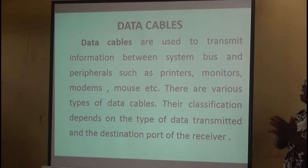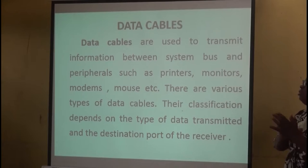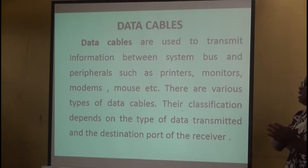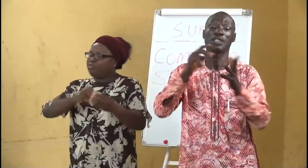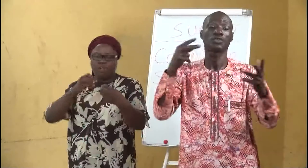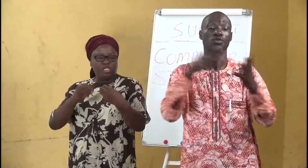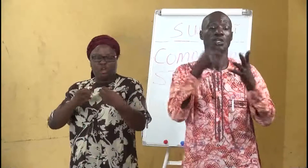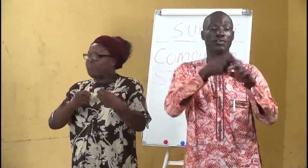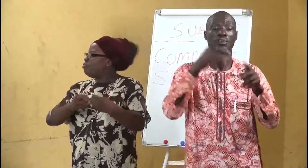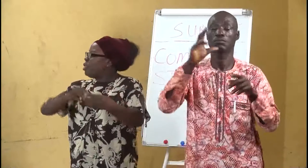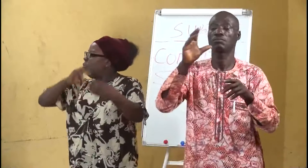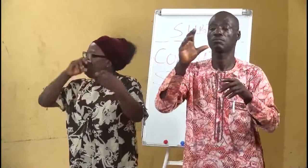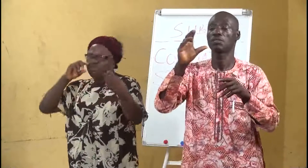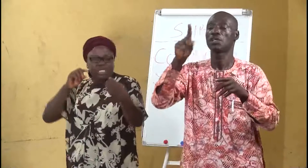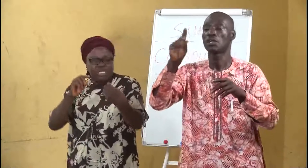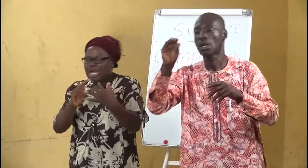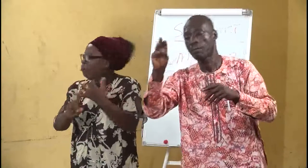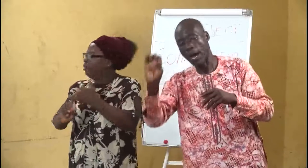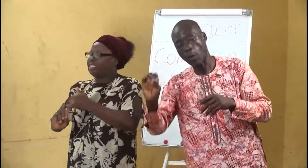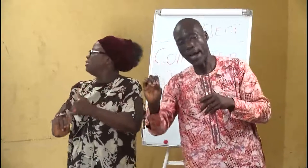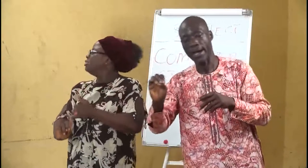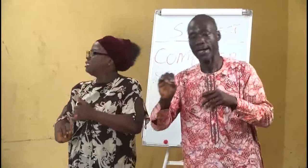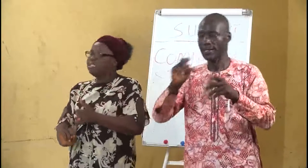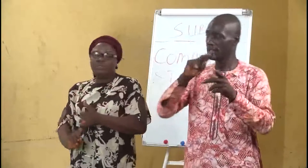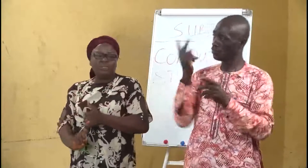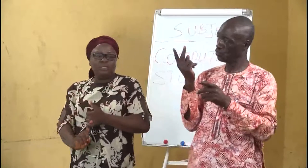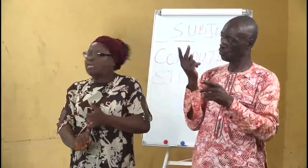to transmit information between system bus